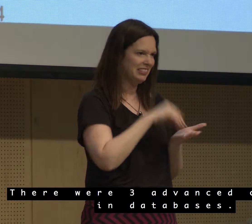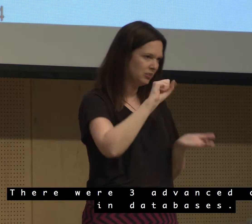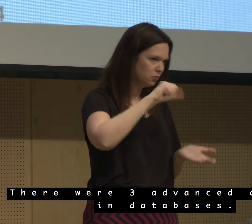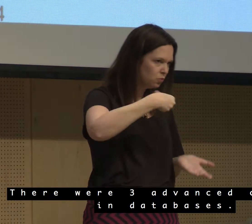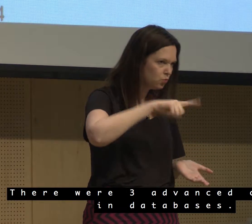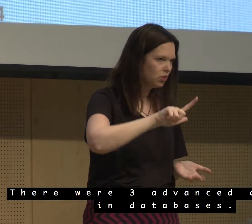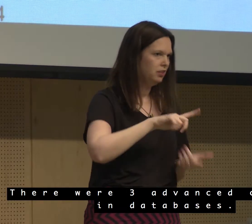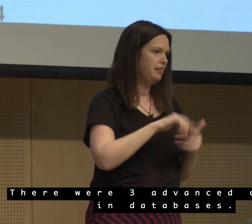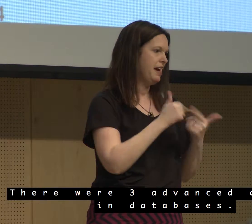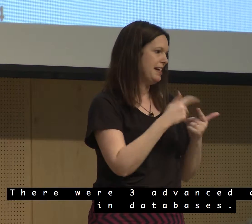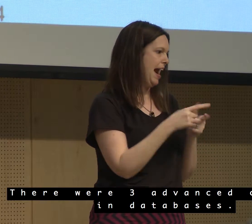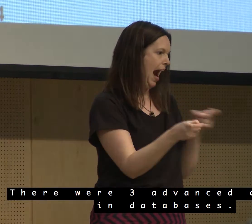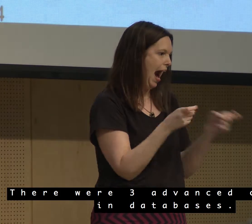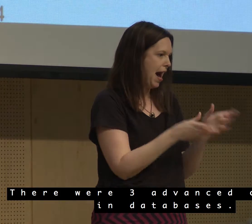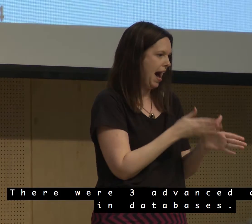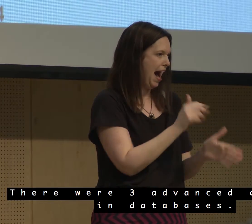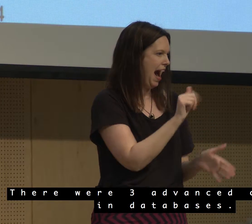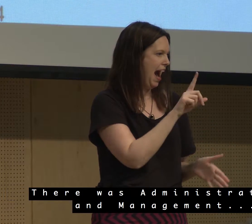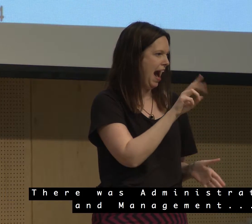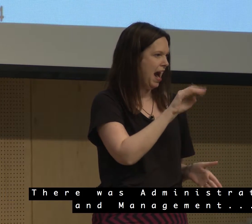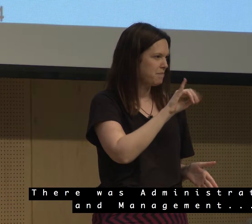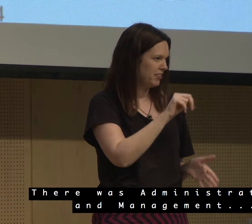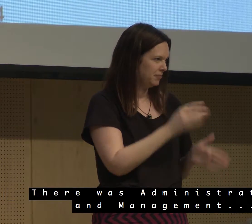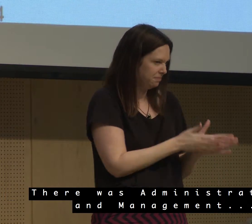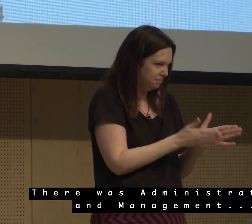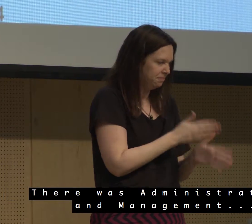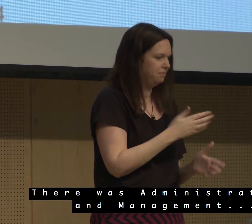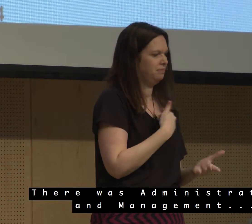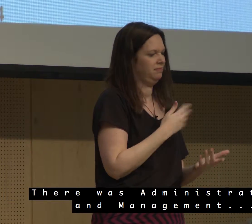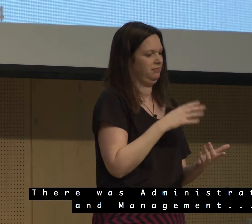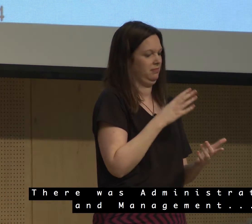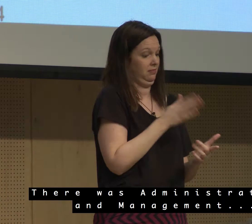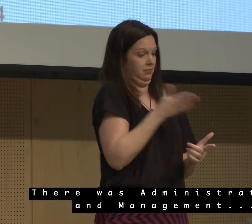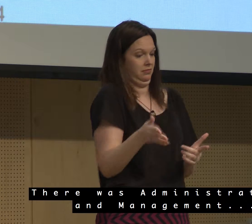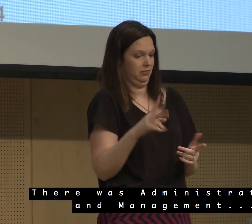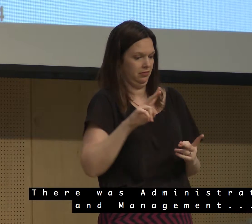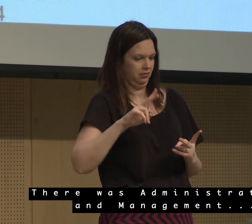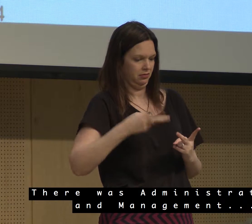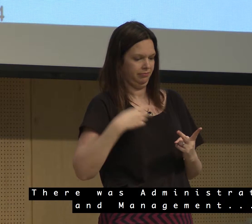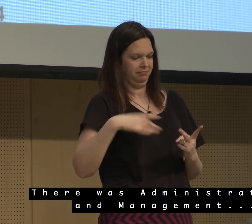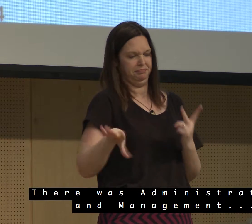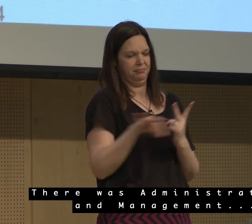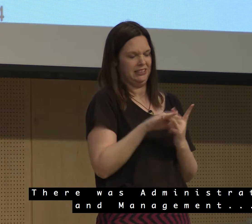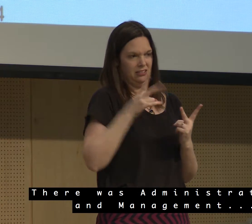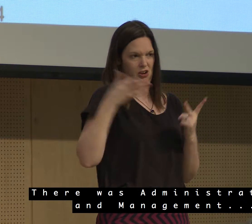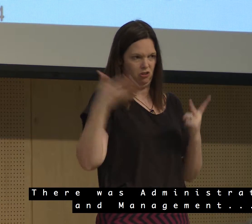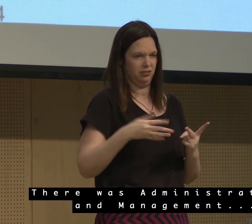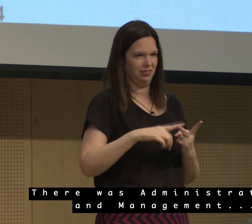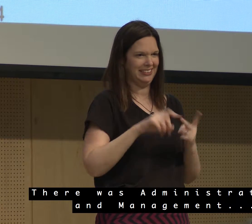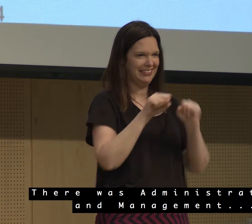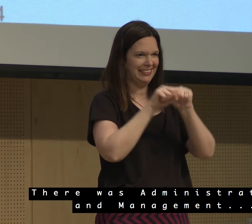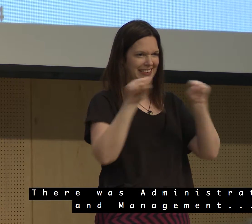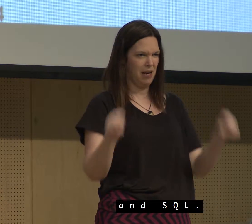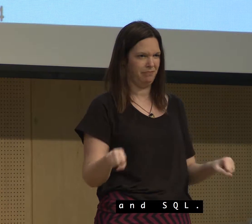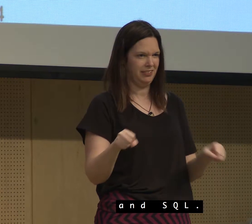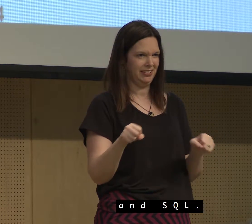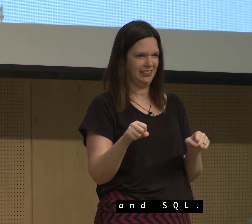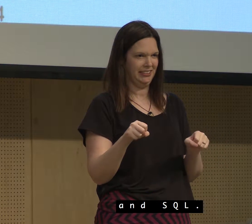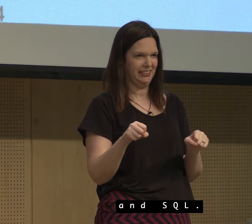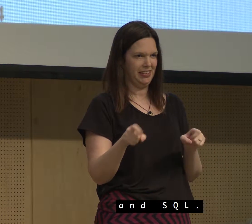3 advanced classes in databases. There was administration and management, and